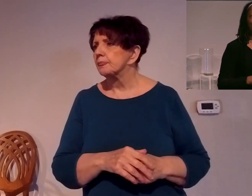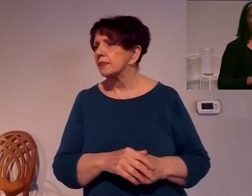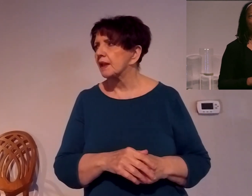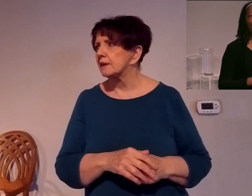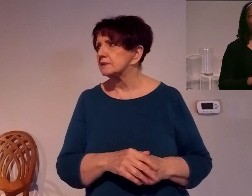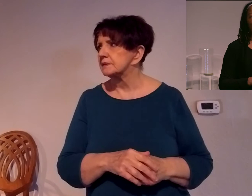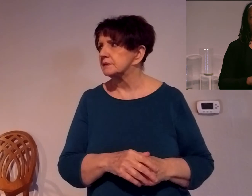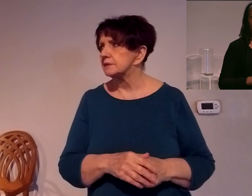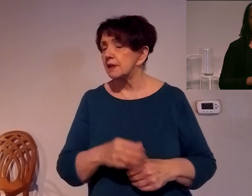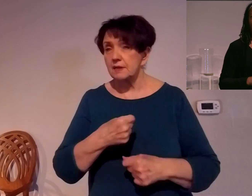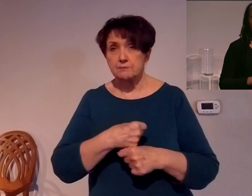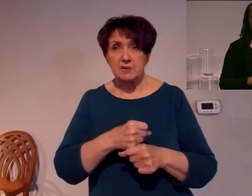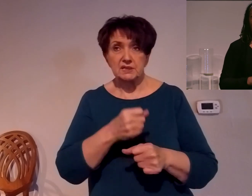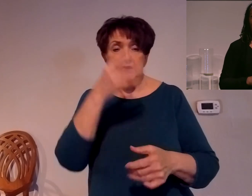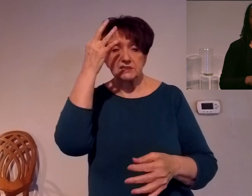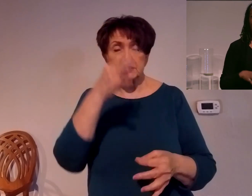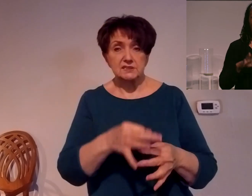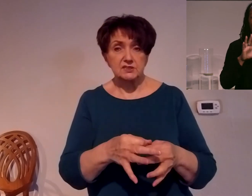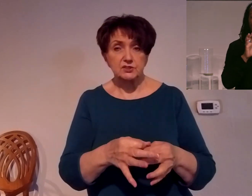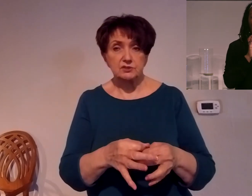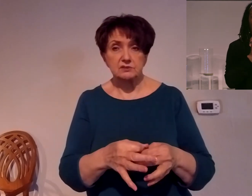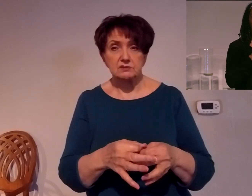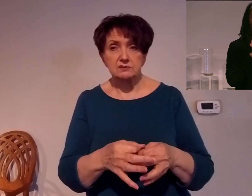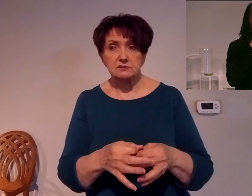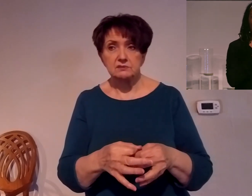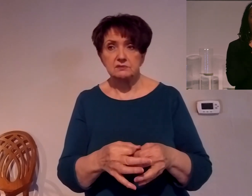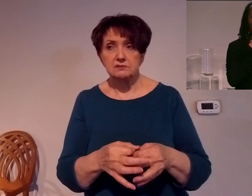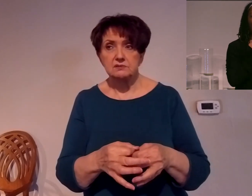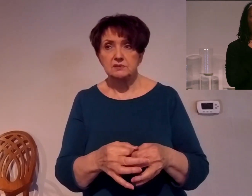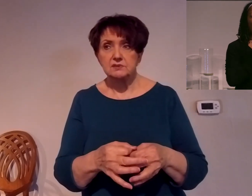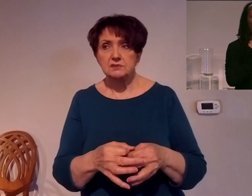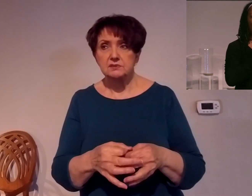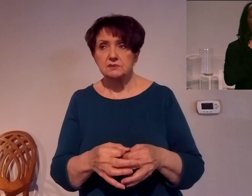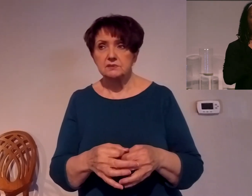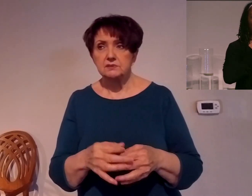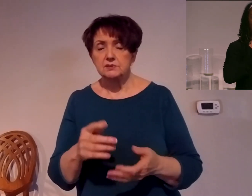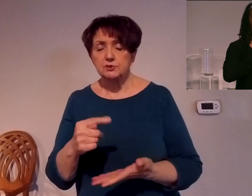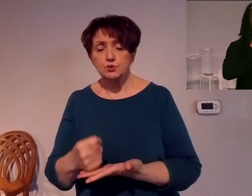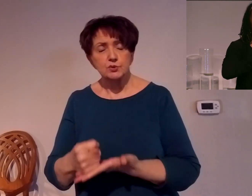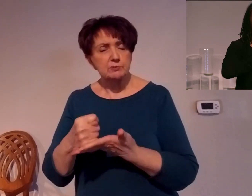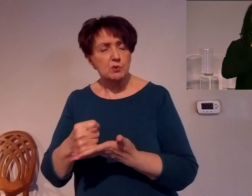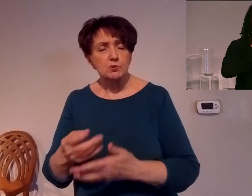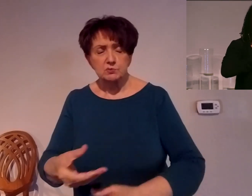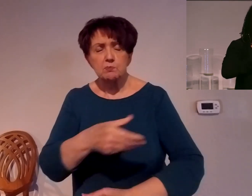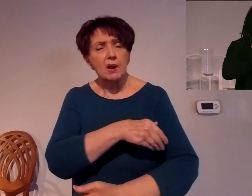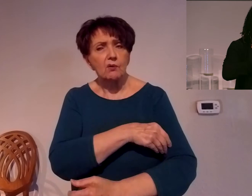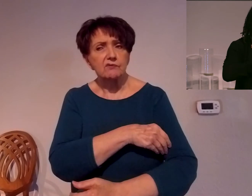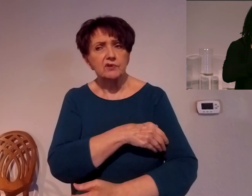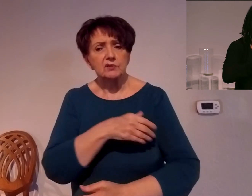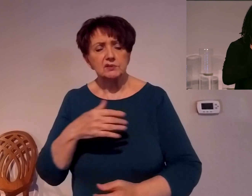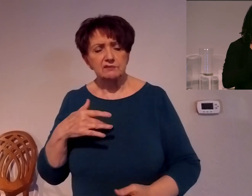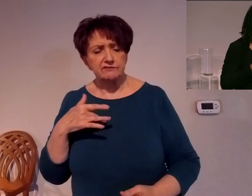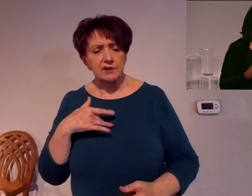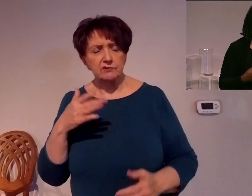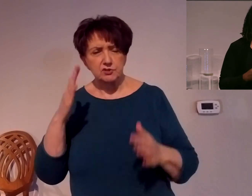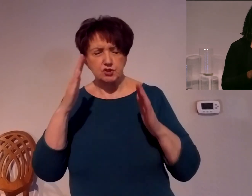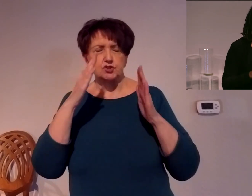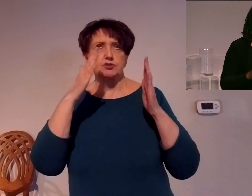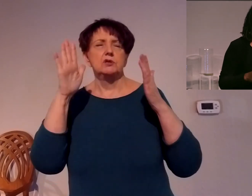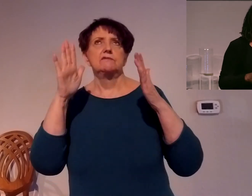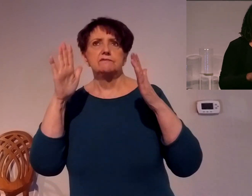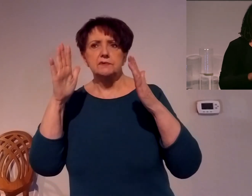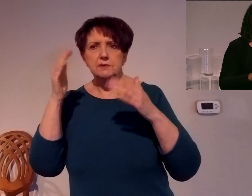made a decision that because the treatment was so powerful and I felt the shift happen within